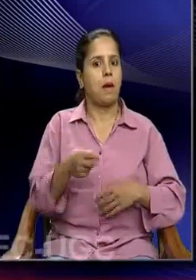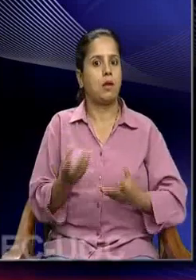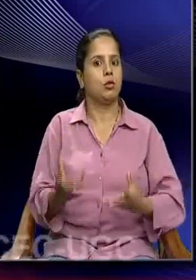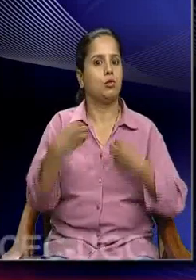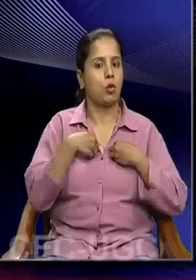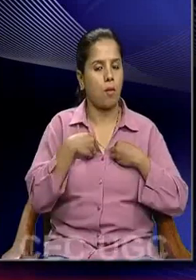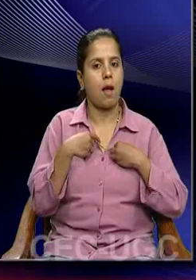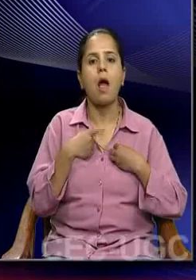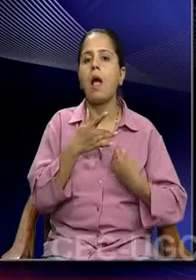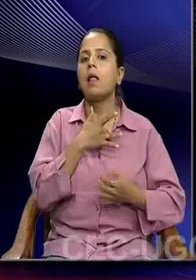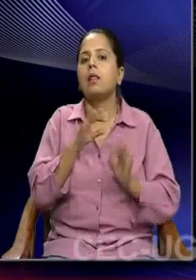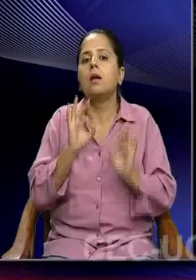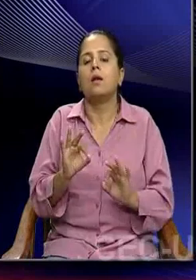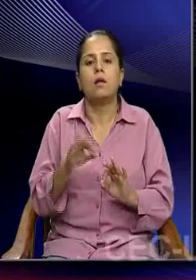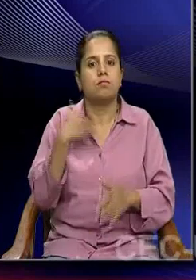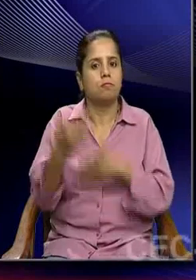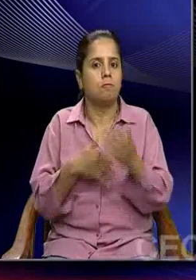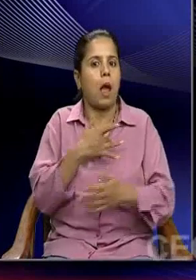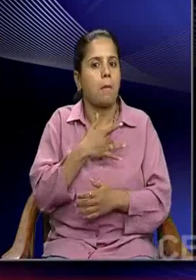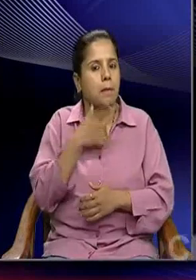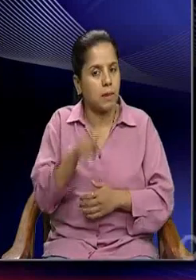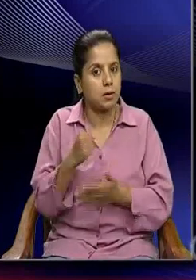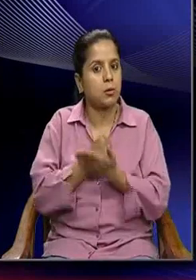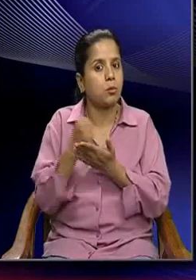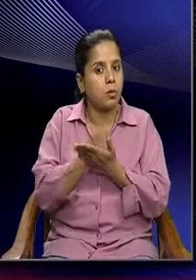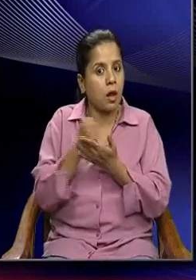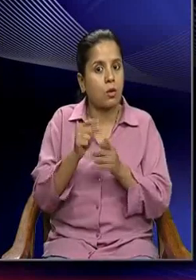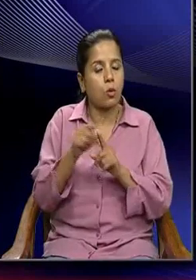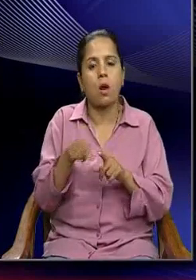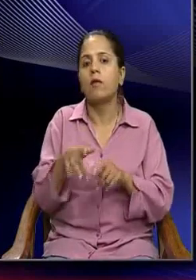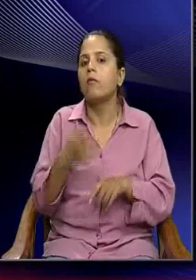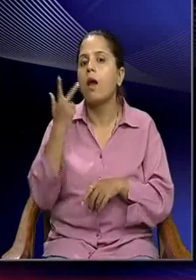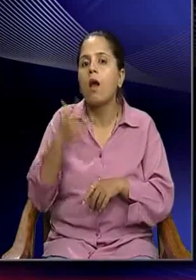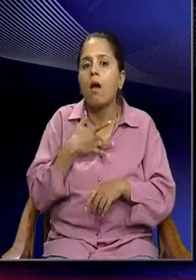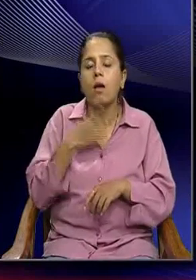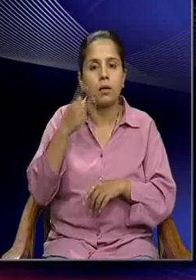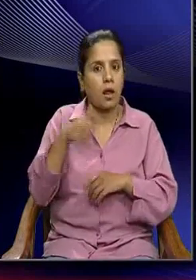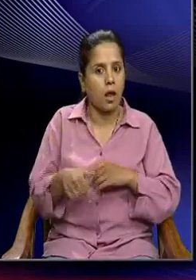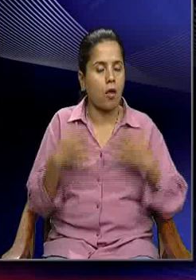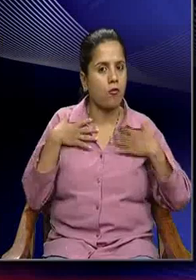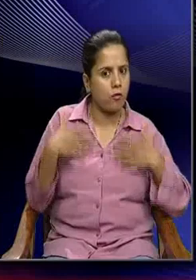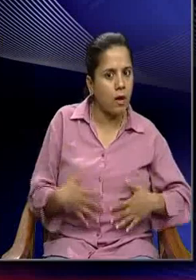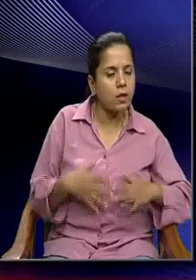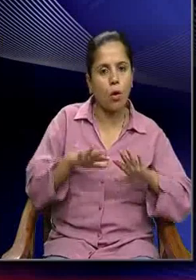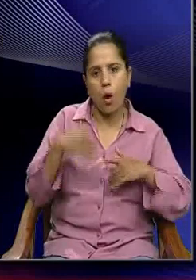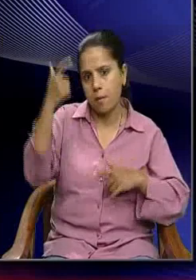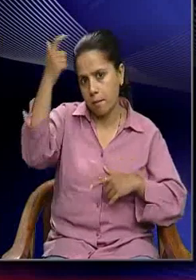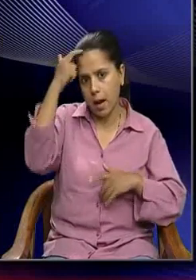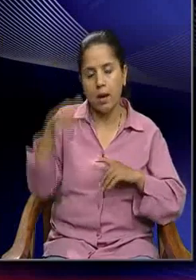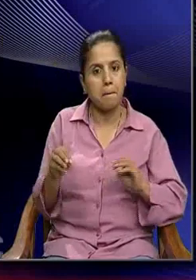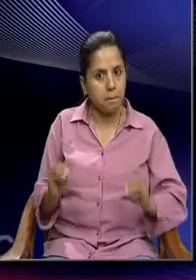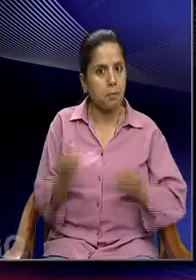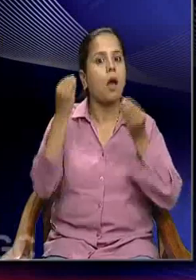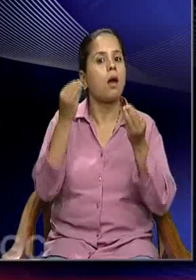healthy habits and practices that promote physical and the mental